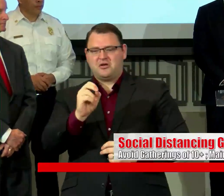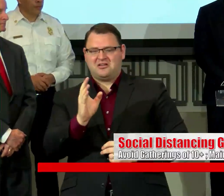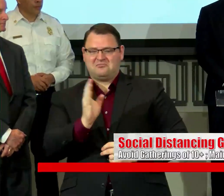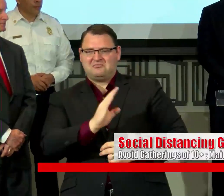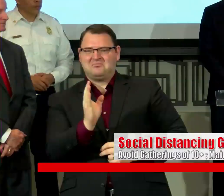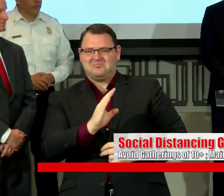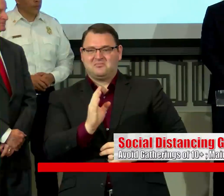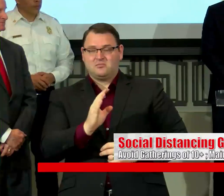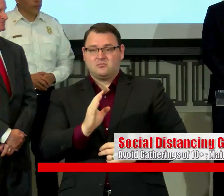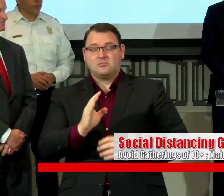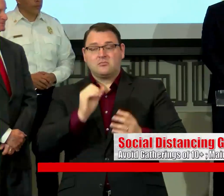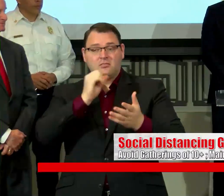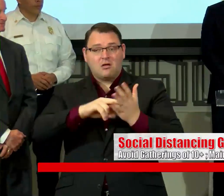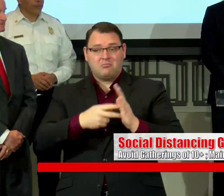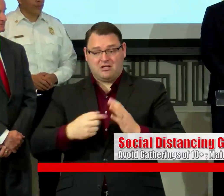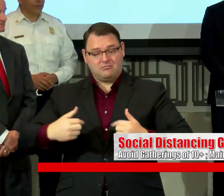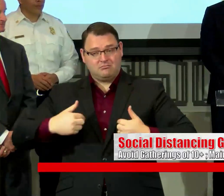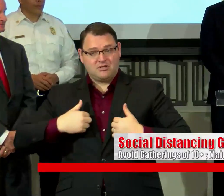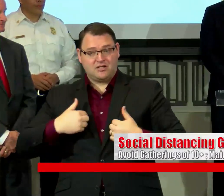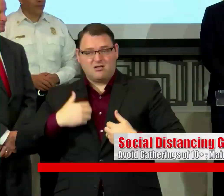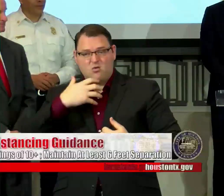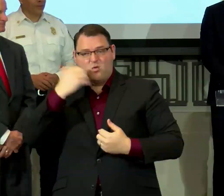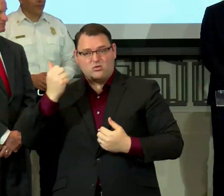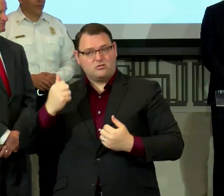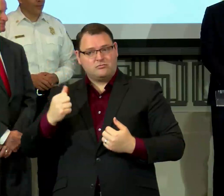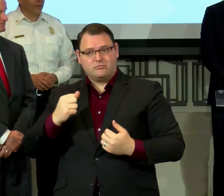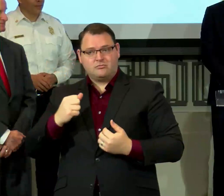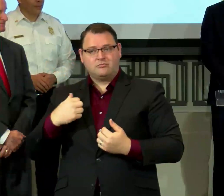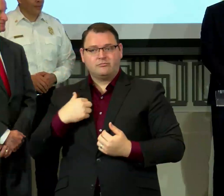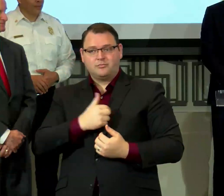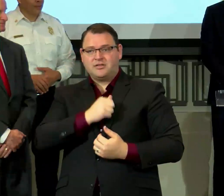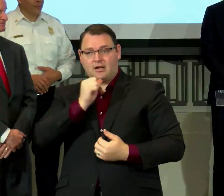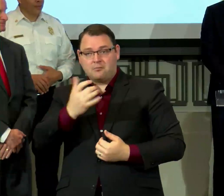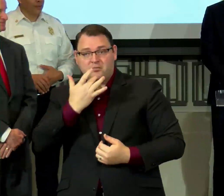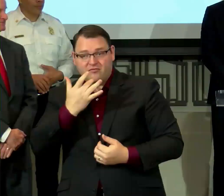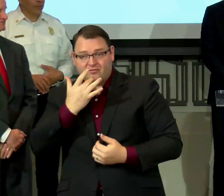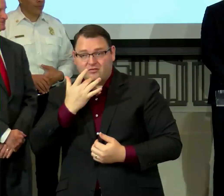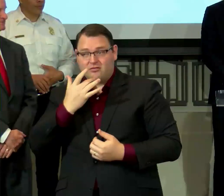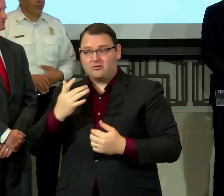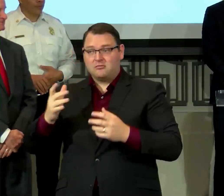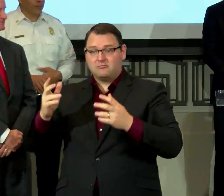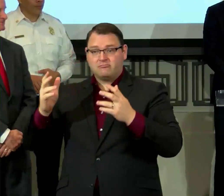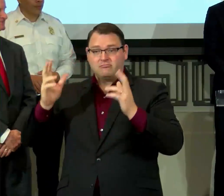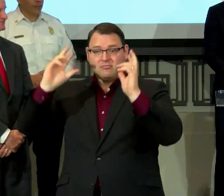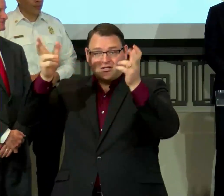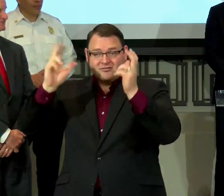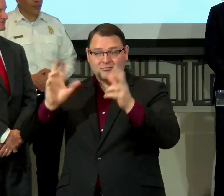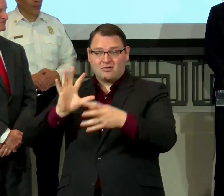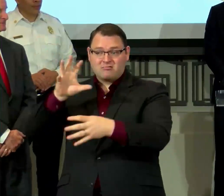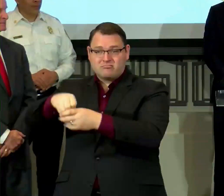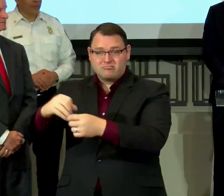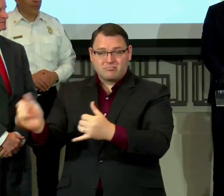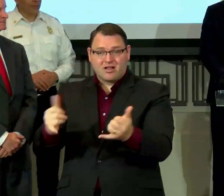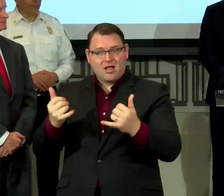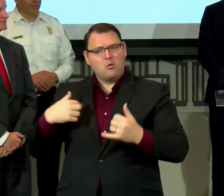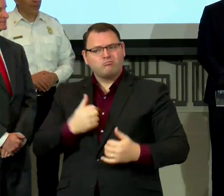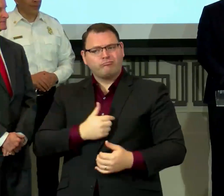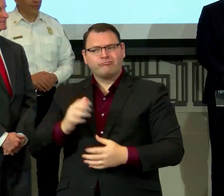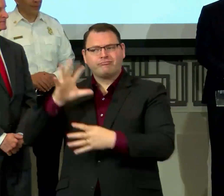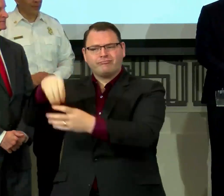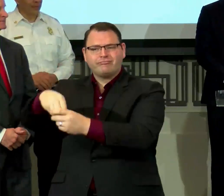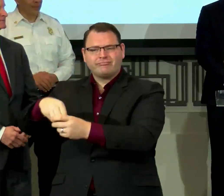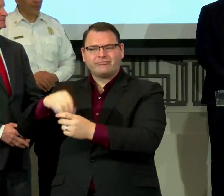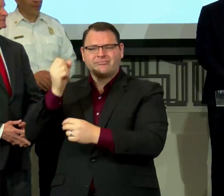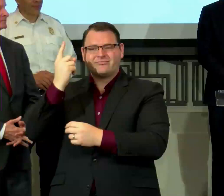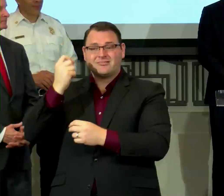guys like me don't play, but we can't get up there and dunk as much. And so we are removing the rim and goals,